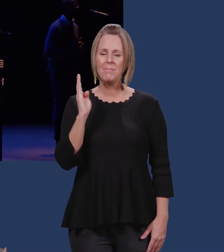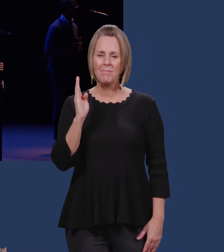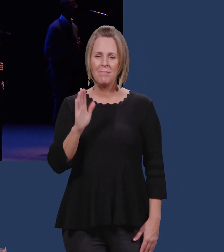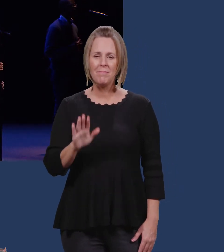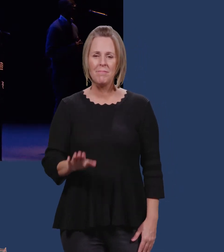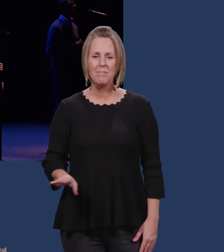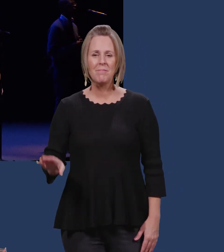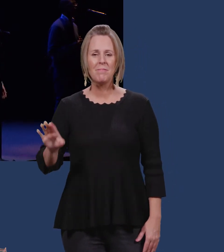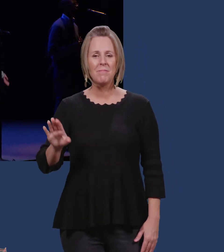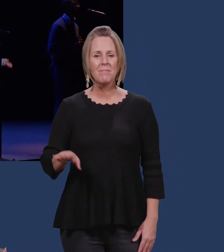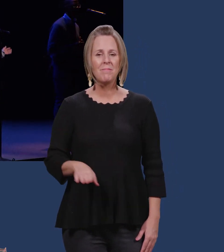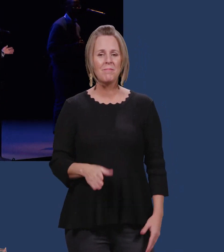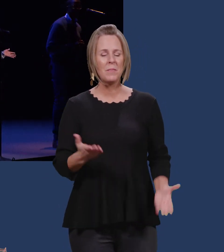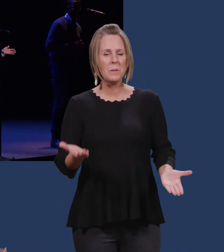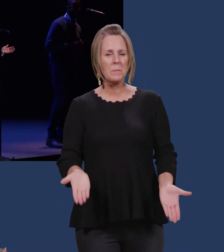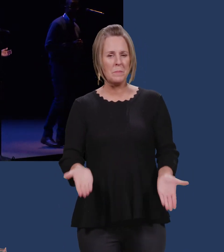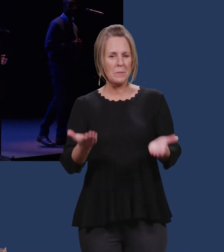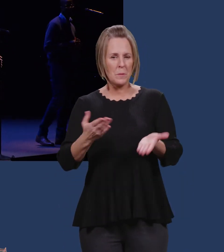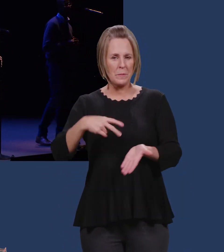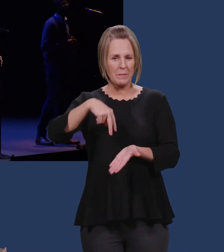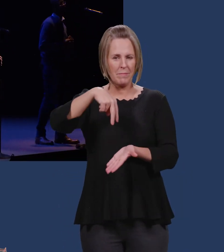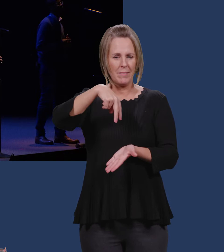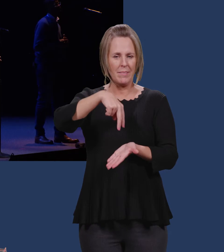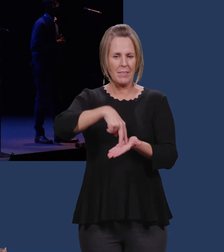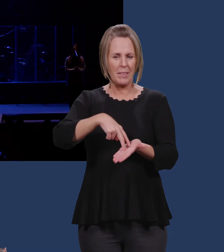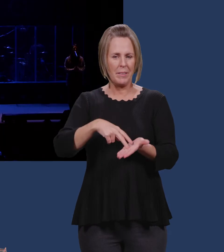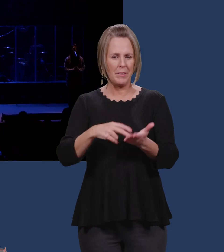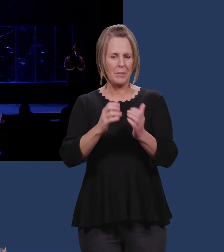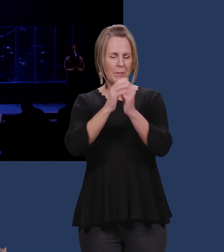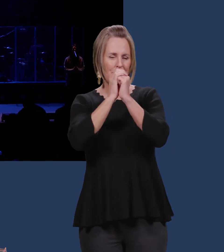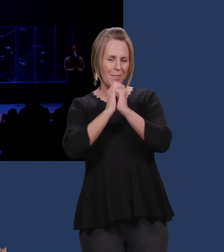In light of the resurrection, let's stand and continue worshiping together.